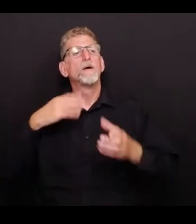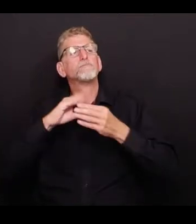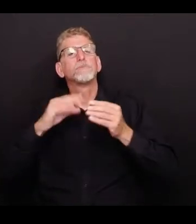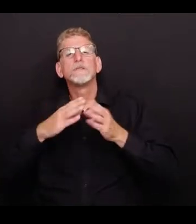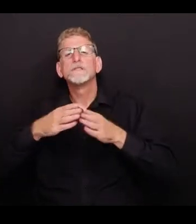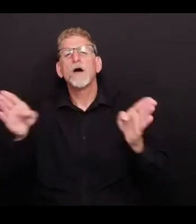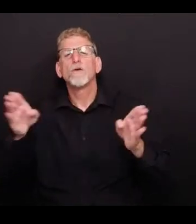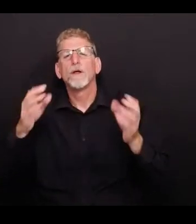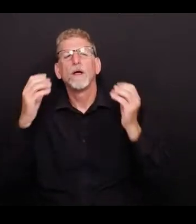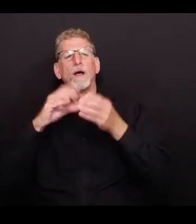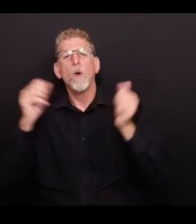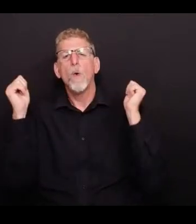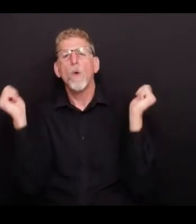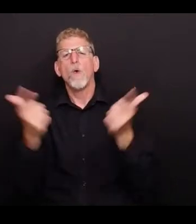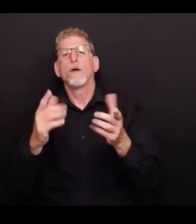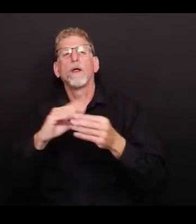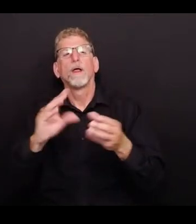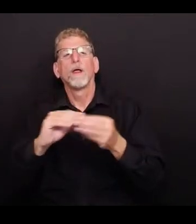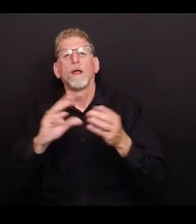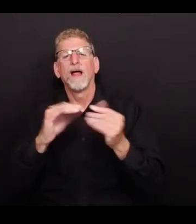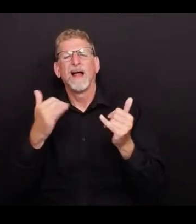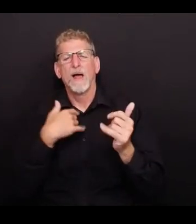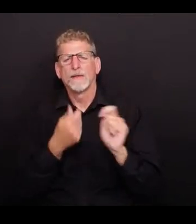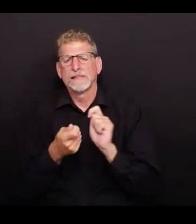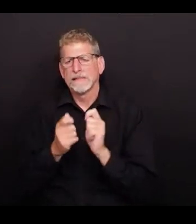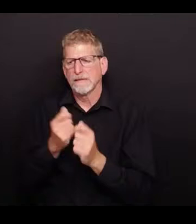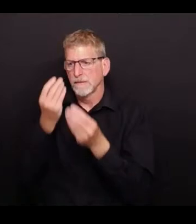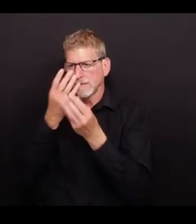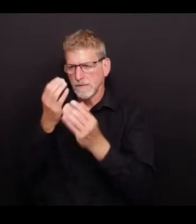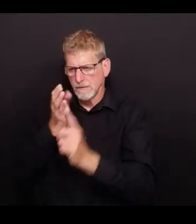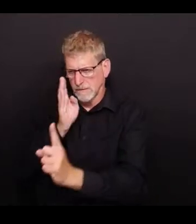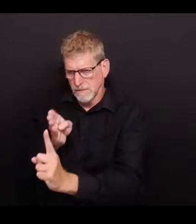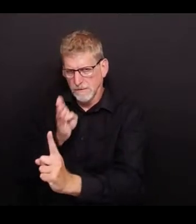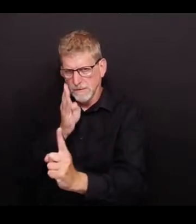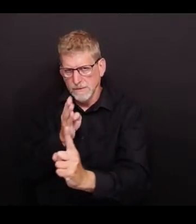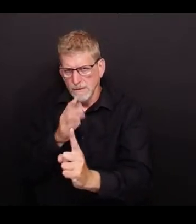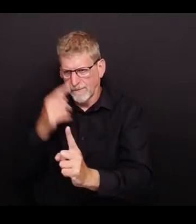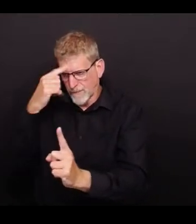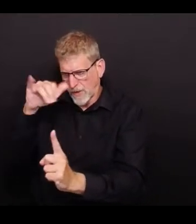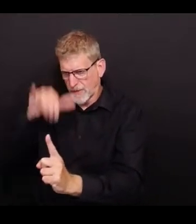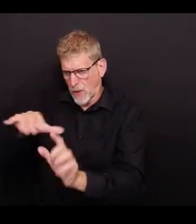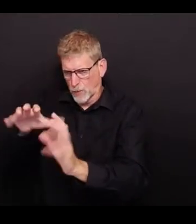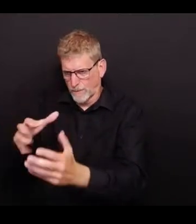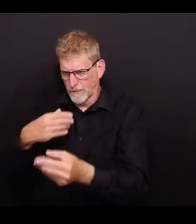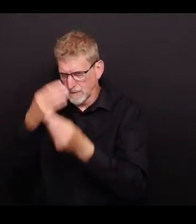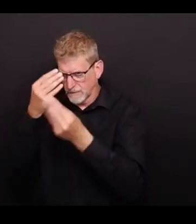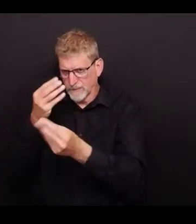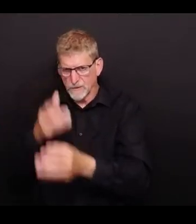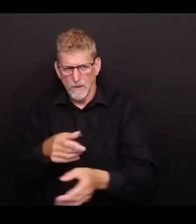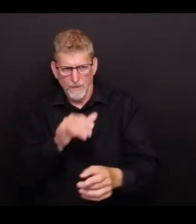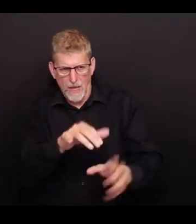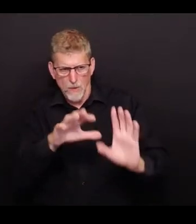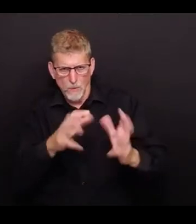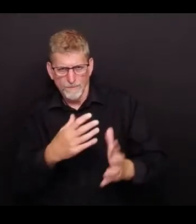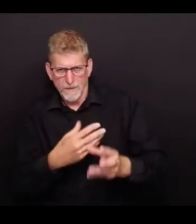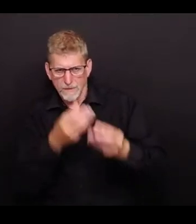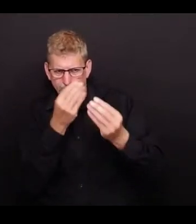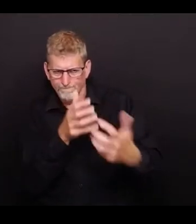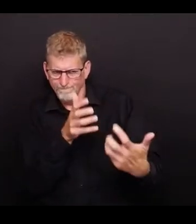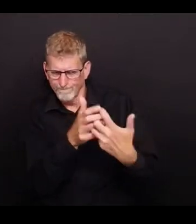and now is getting more focused about some of the efforts I've seen different organizations do. So I think there's a number of reasons